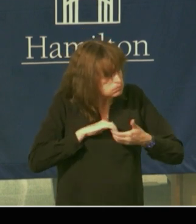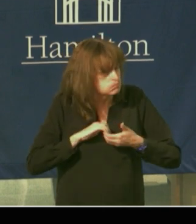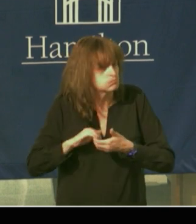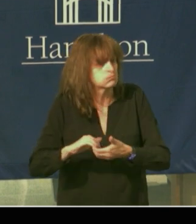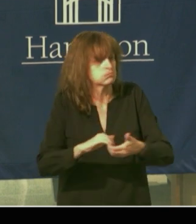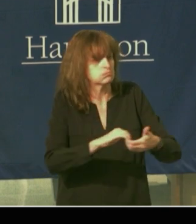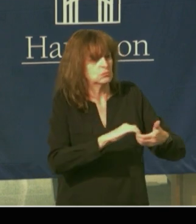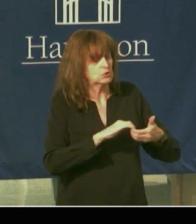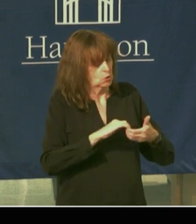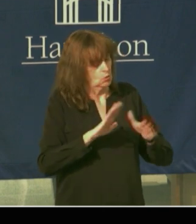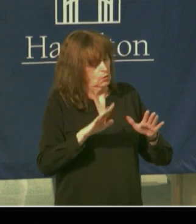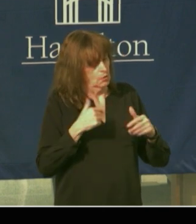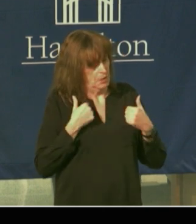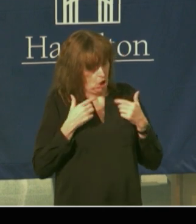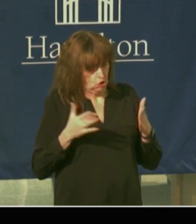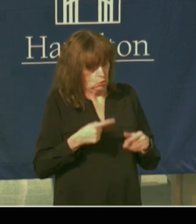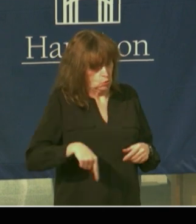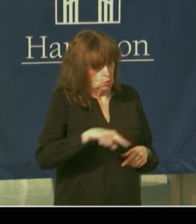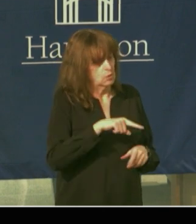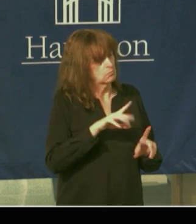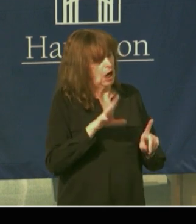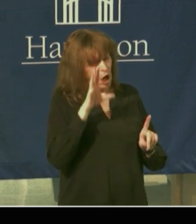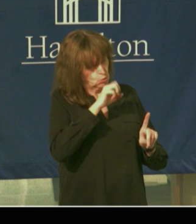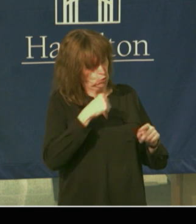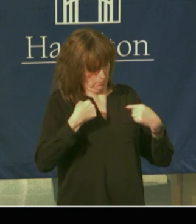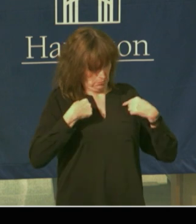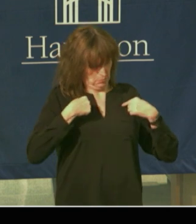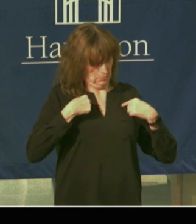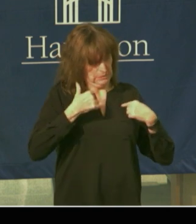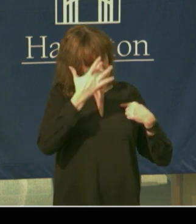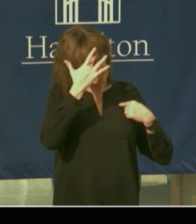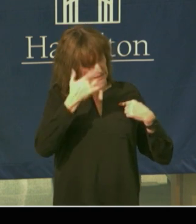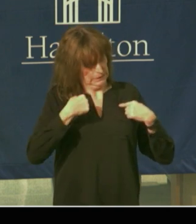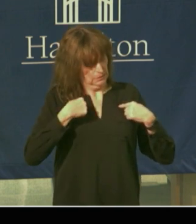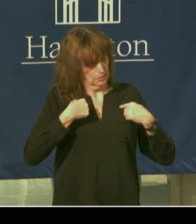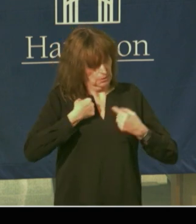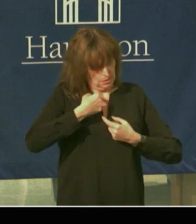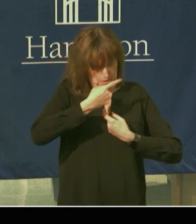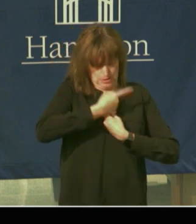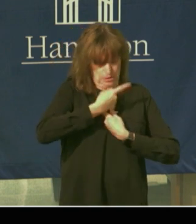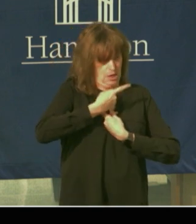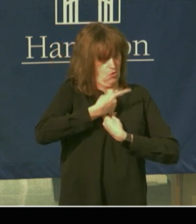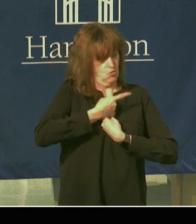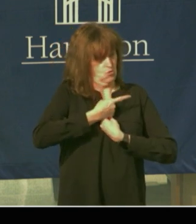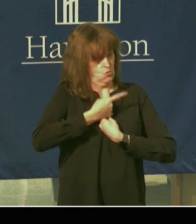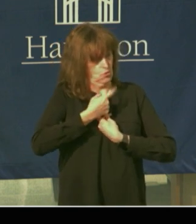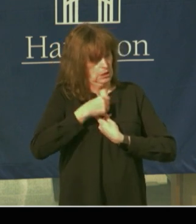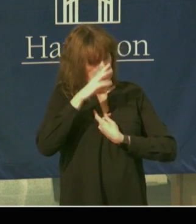act accordingly. If you're ill, stay home for sure. If you've been away, stay home. And